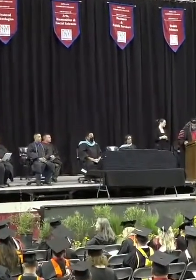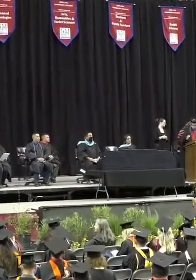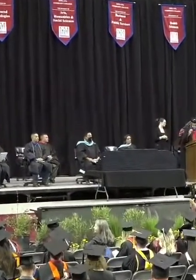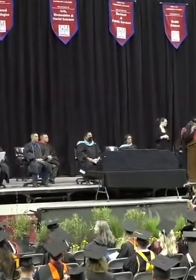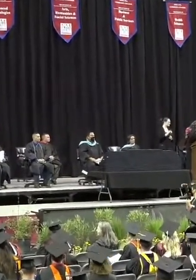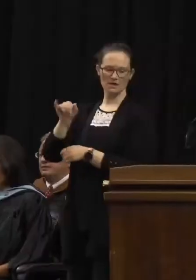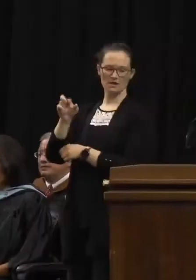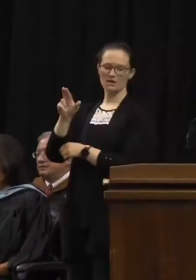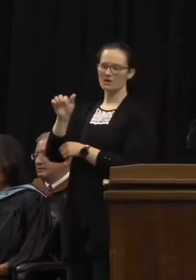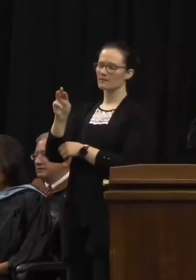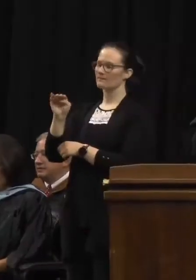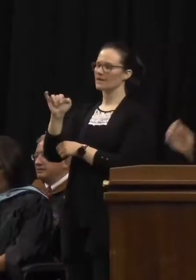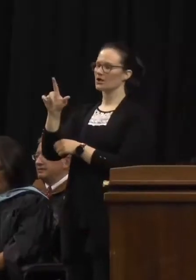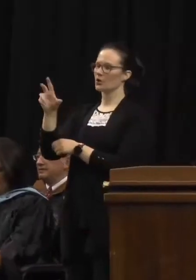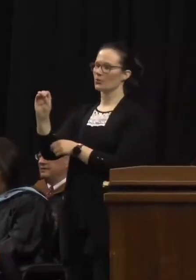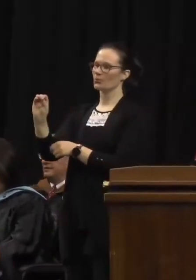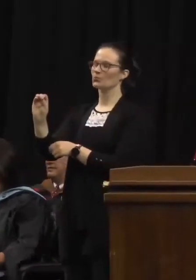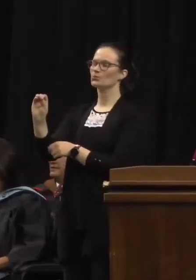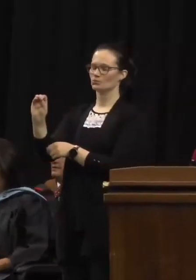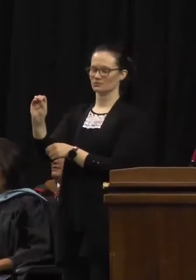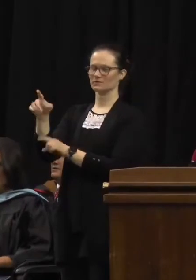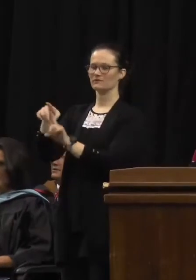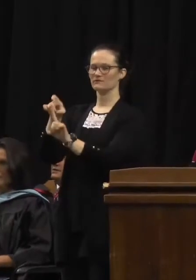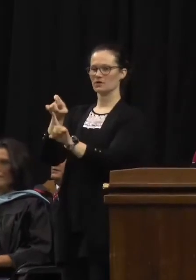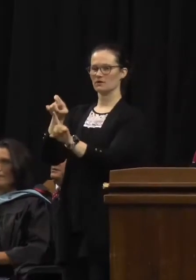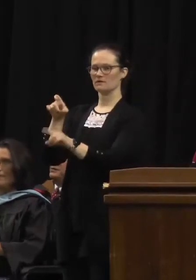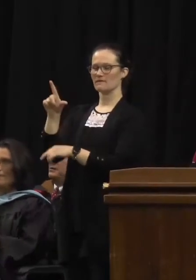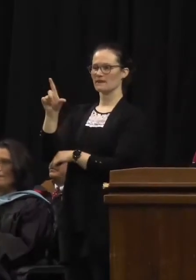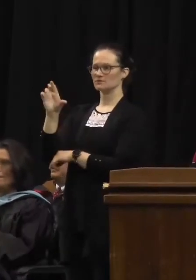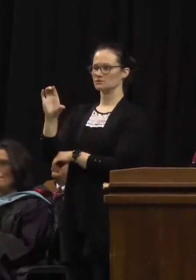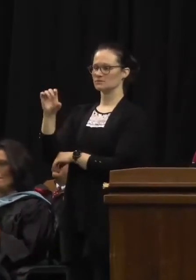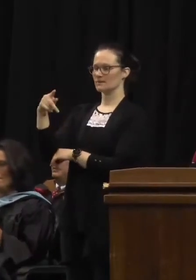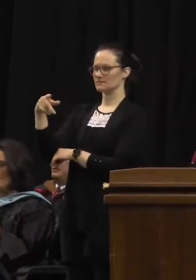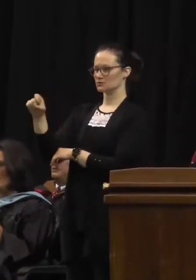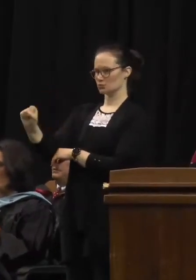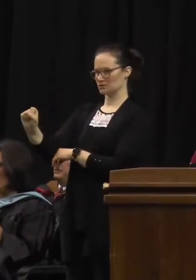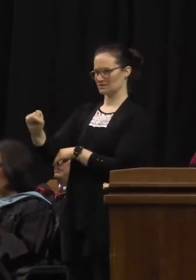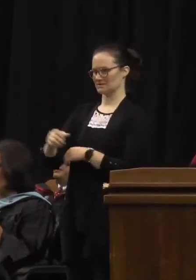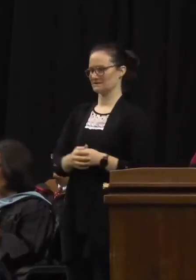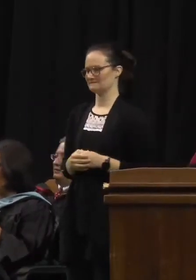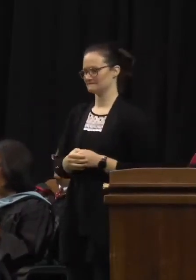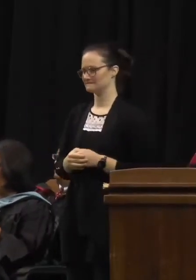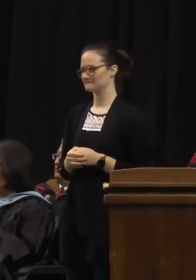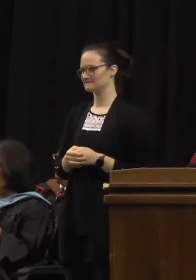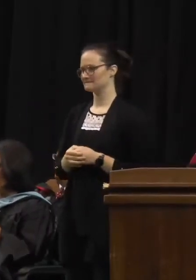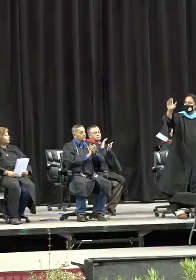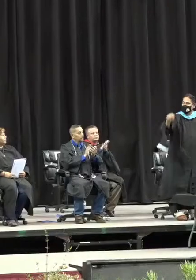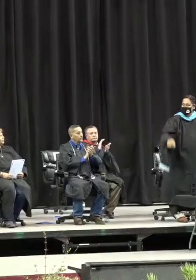Mr. Ray Jaramillo from Las Cruces Public Schools.